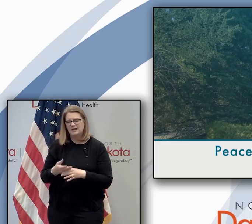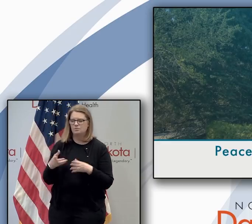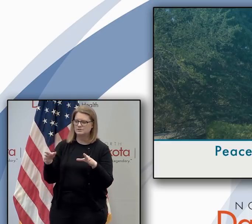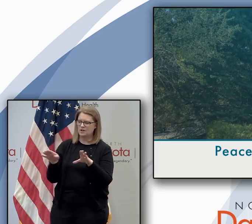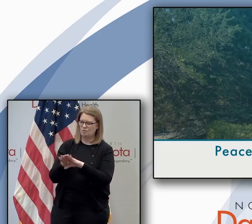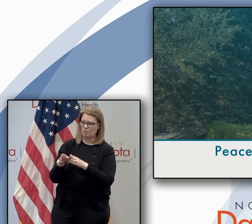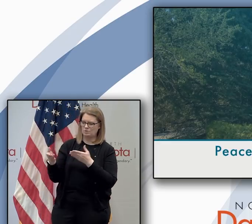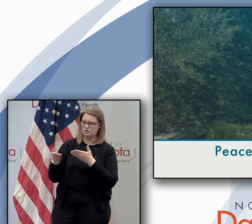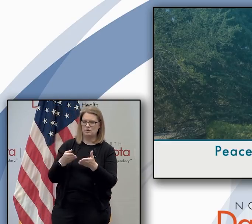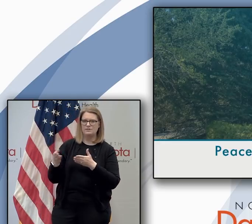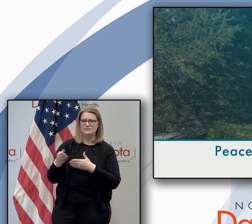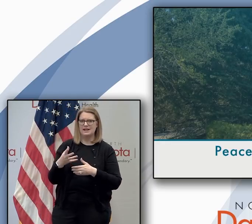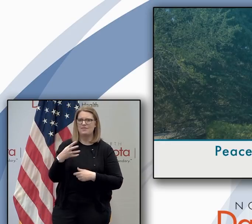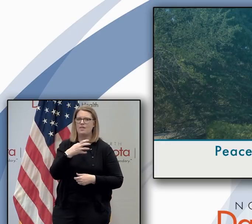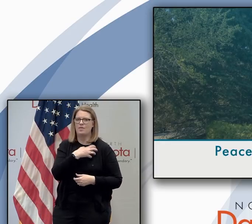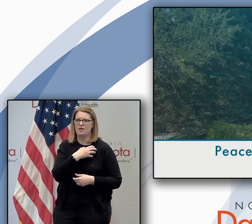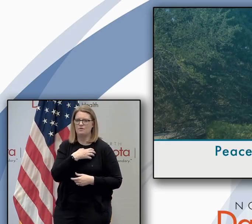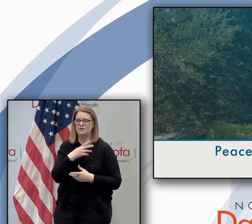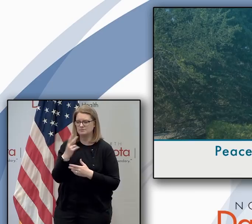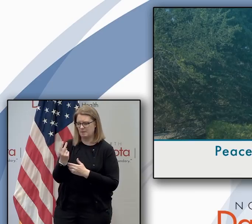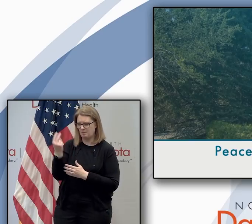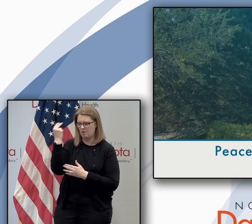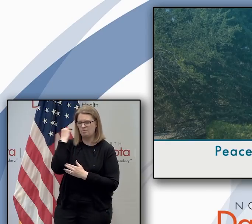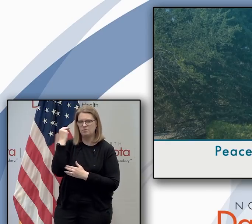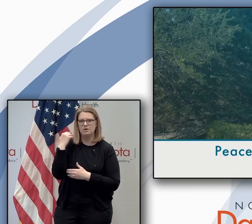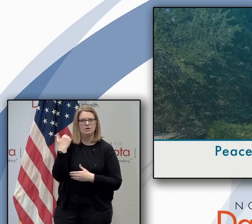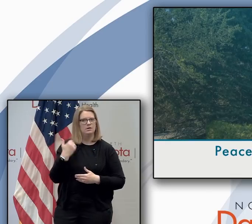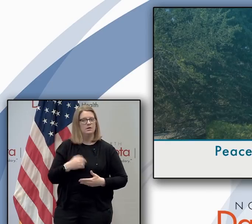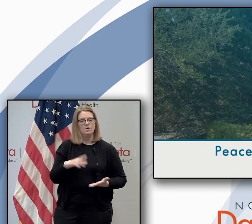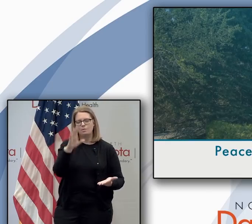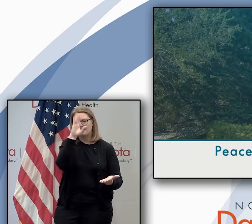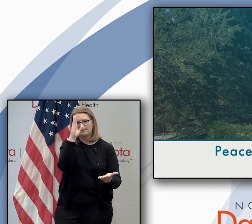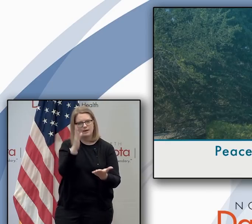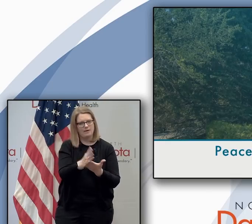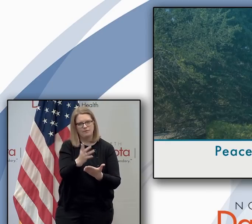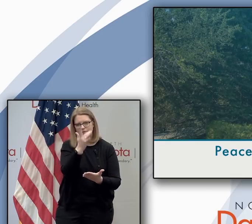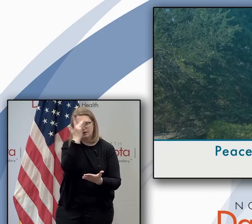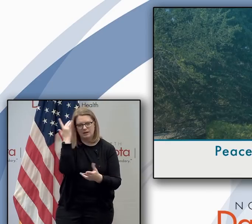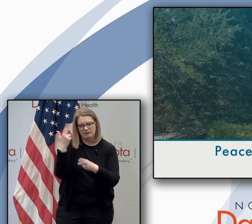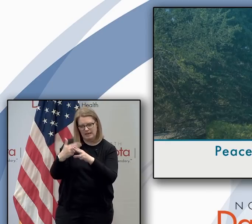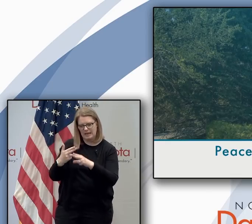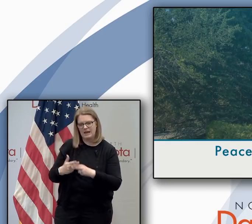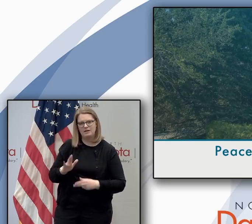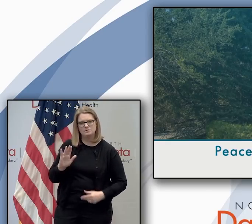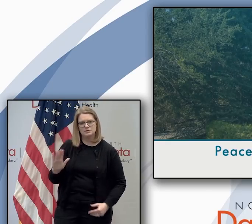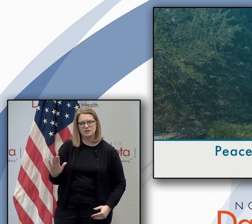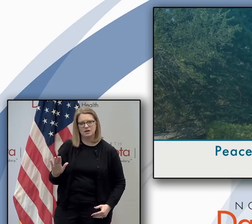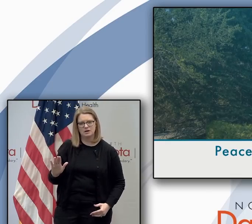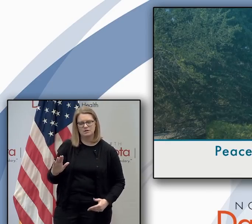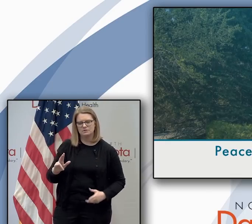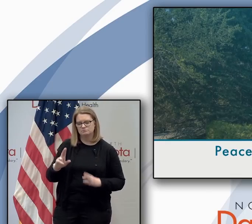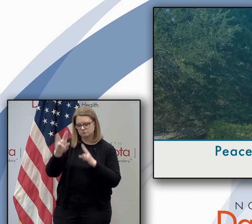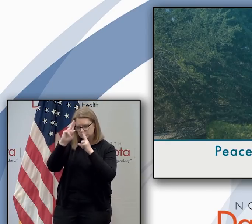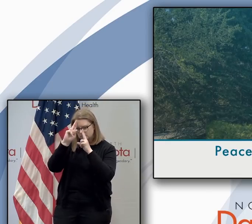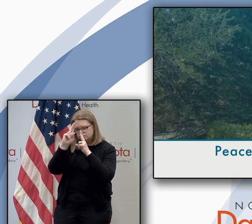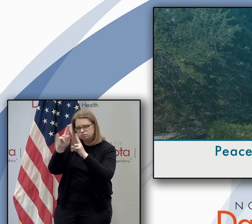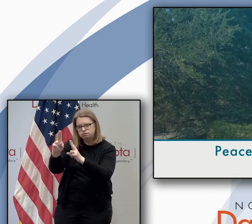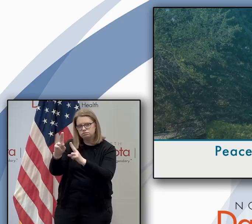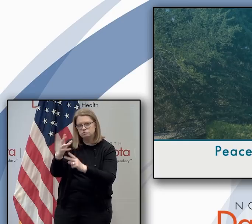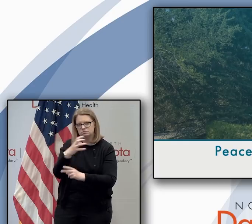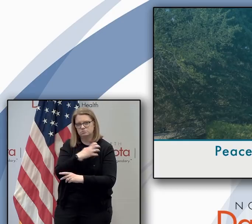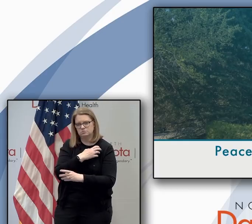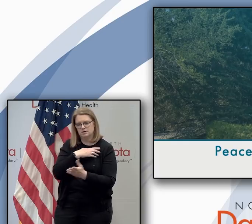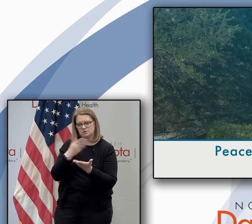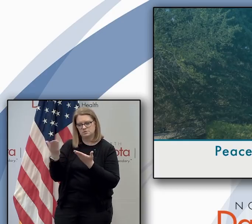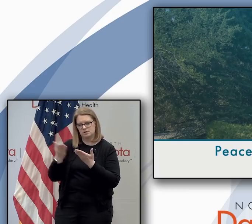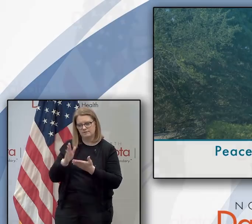Law Enforcement Memorial. We will never forget the names of our fallen or their sacrifices. We will always honor law enforcement officers for their